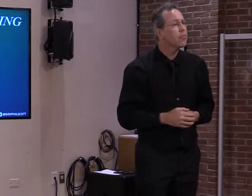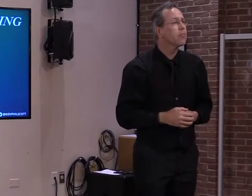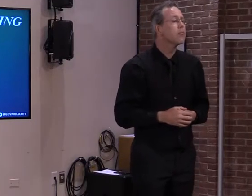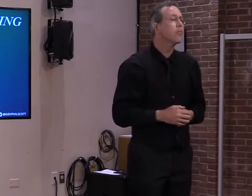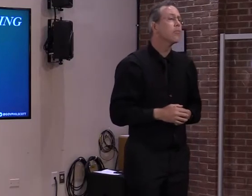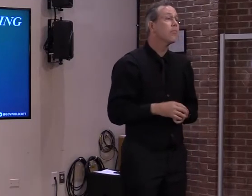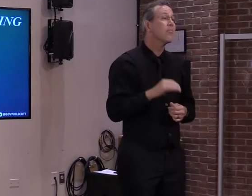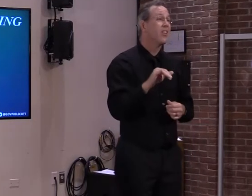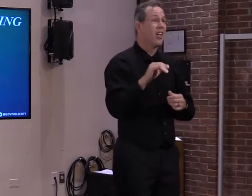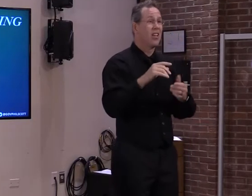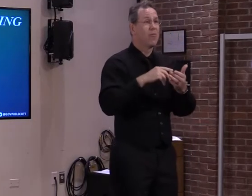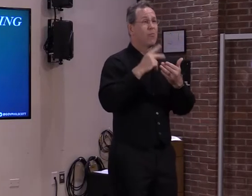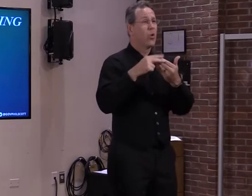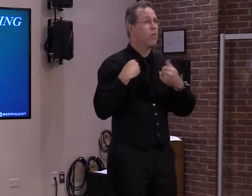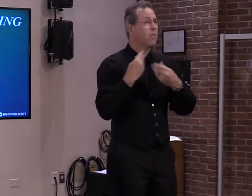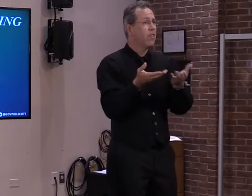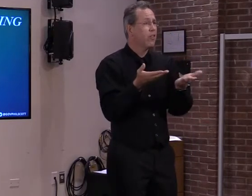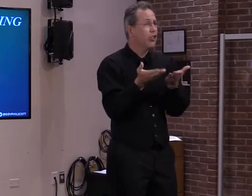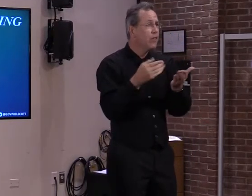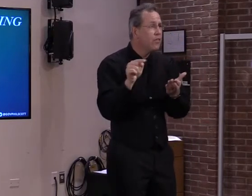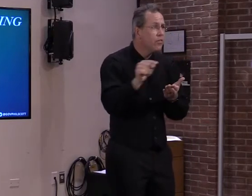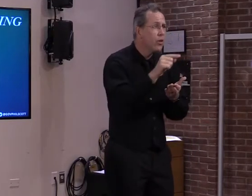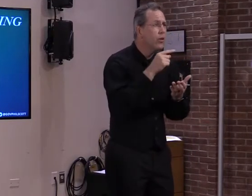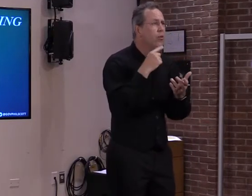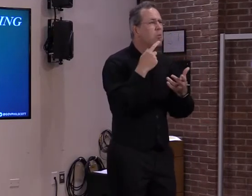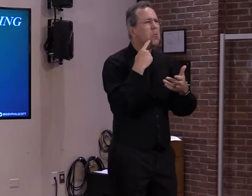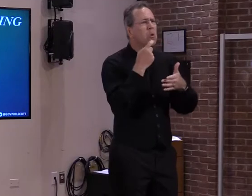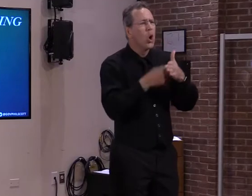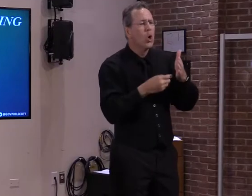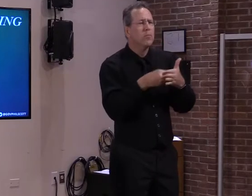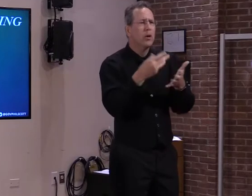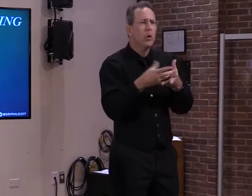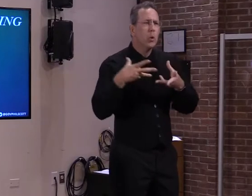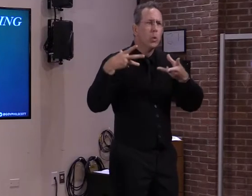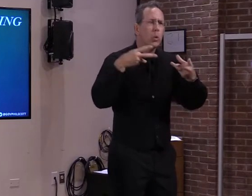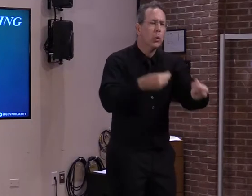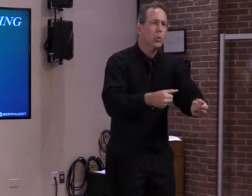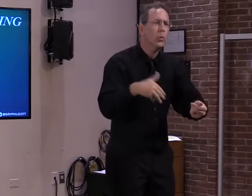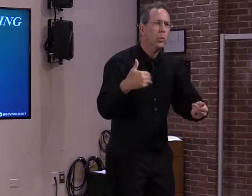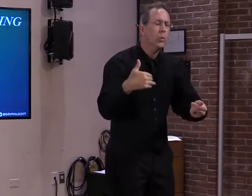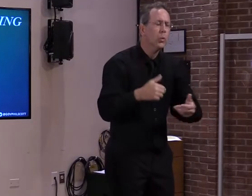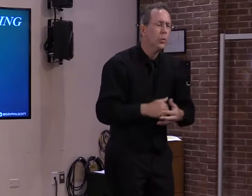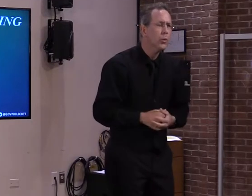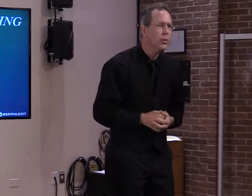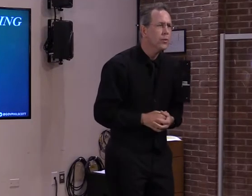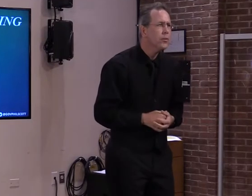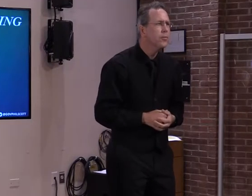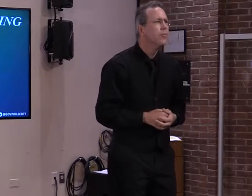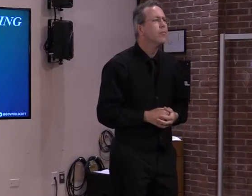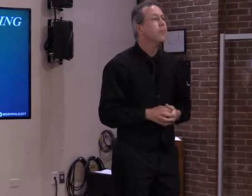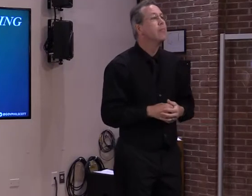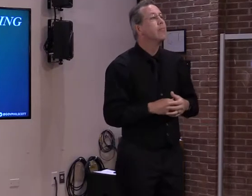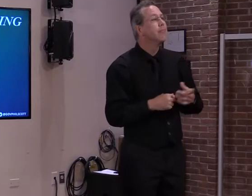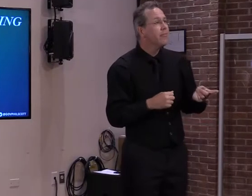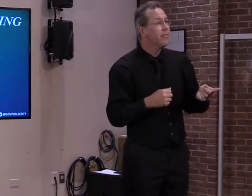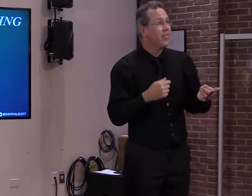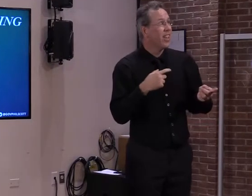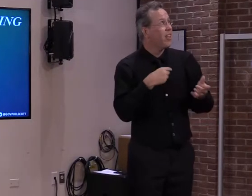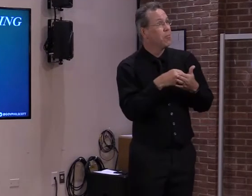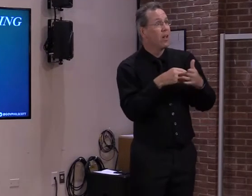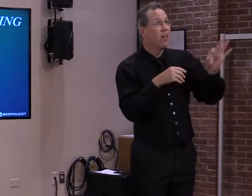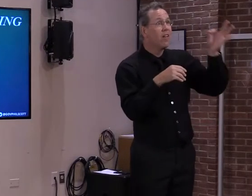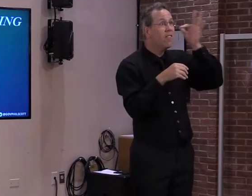changes. In addition, continued federal reimbursement is uncertain. Hotels and motels have been a valuable